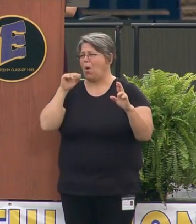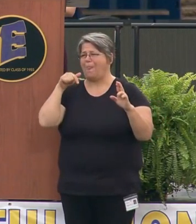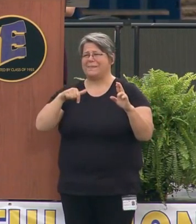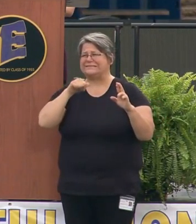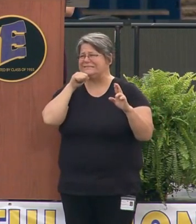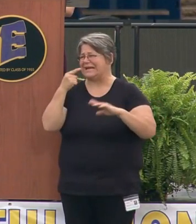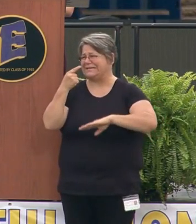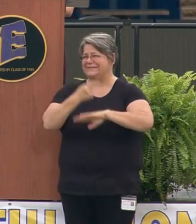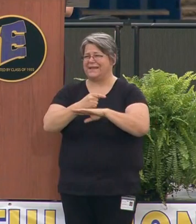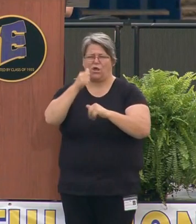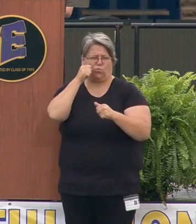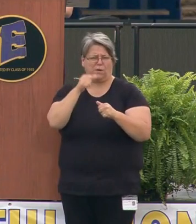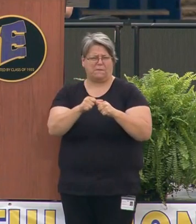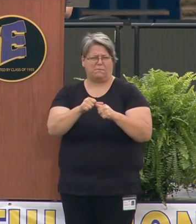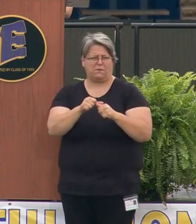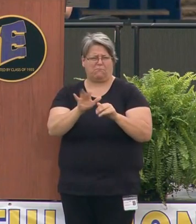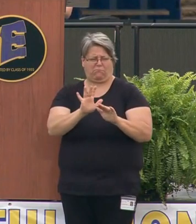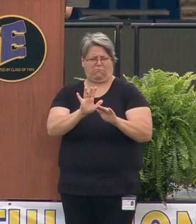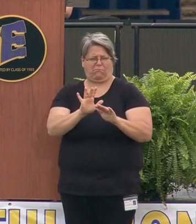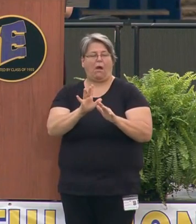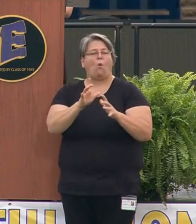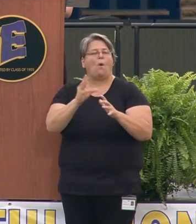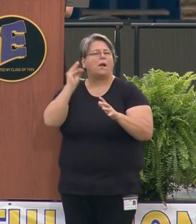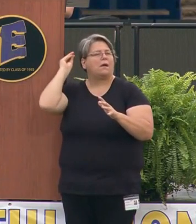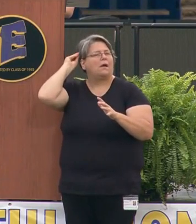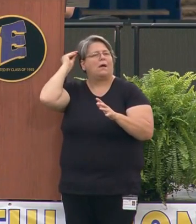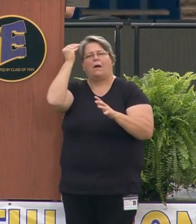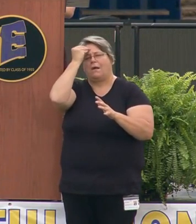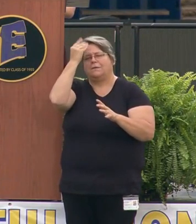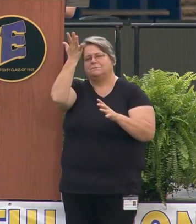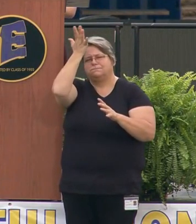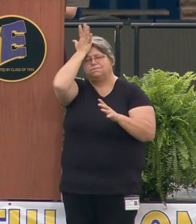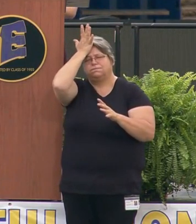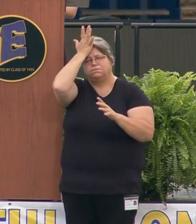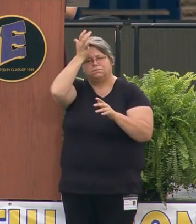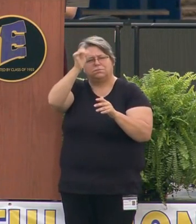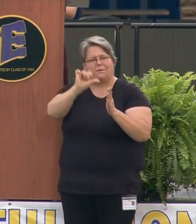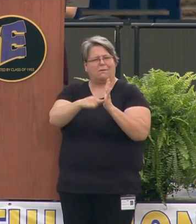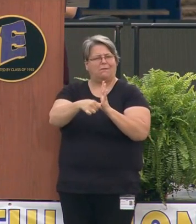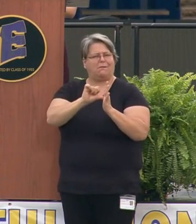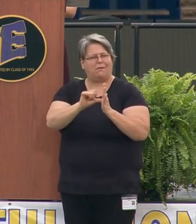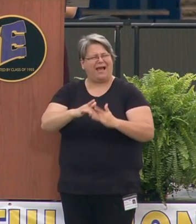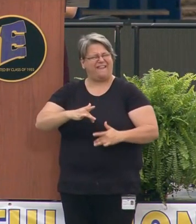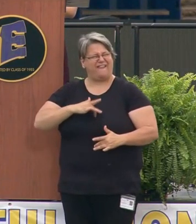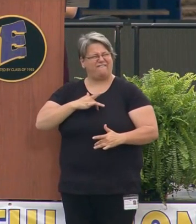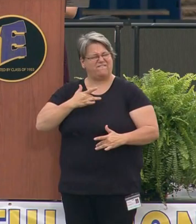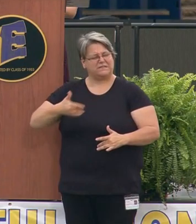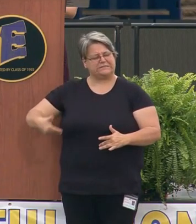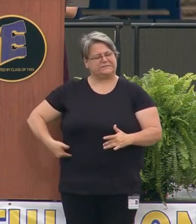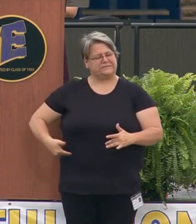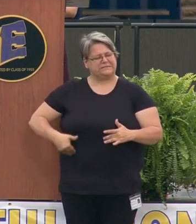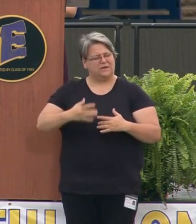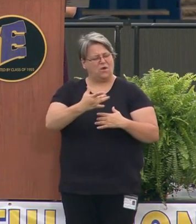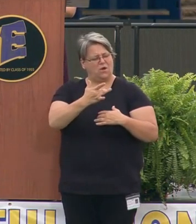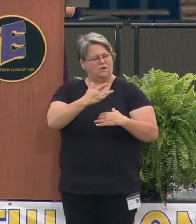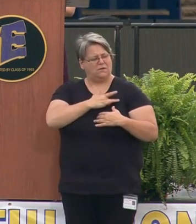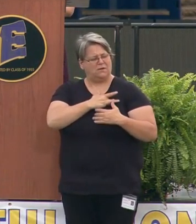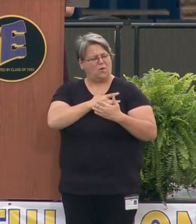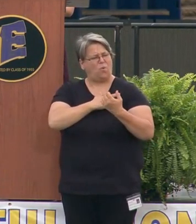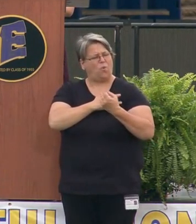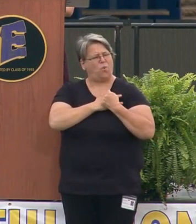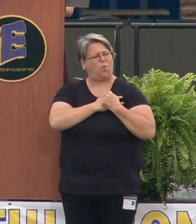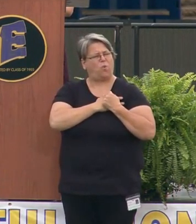a day that you remember. I want this day to be a memory and also a feeling that you hold on to. This